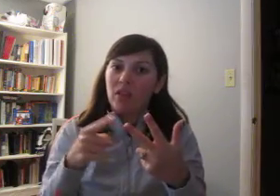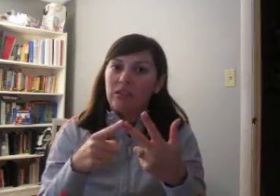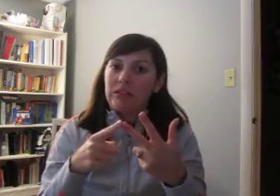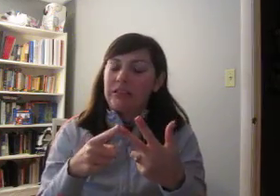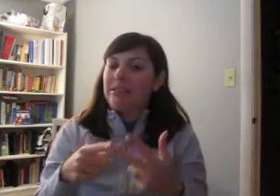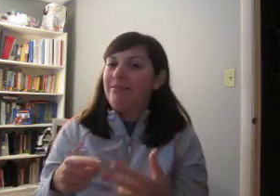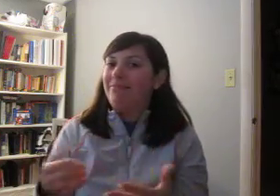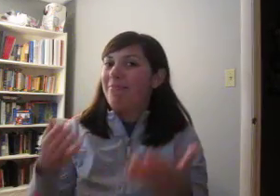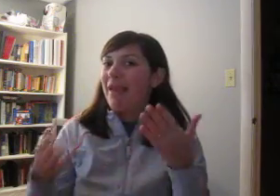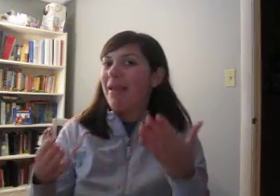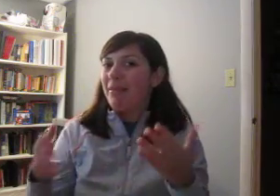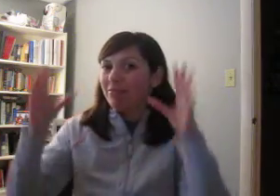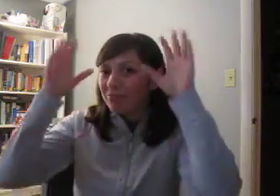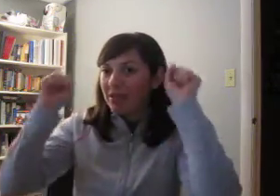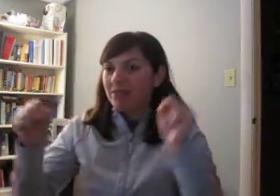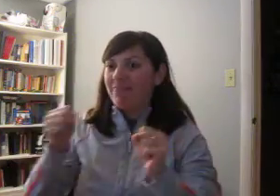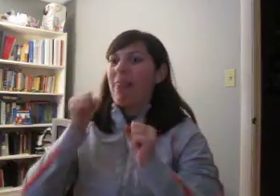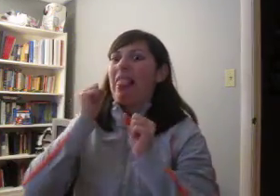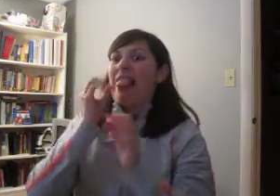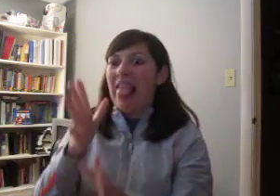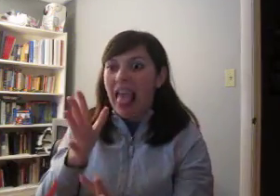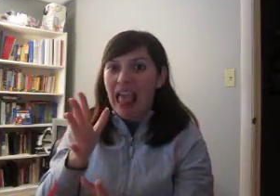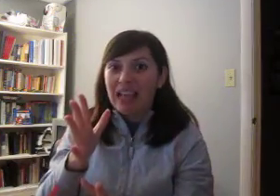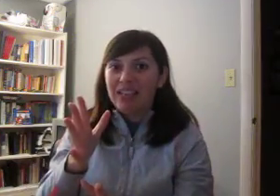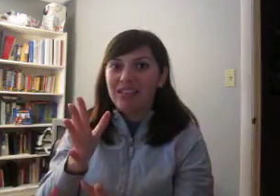he can refuse to sign it, which is called a veto.